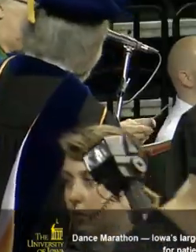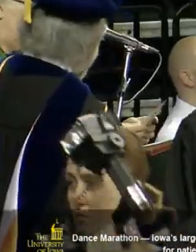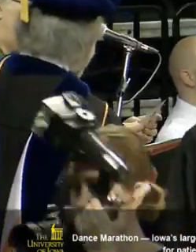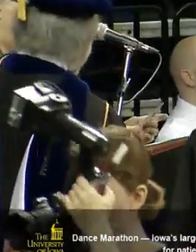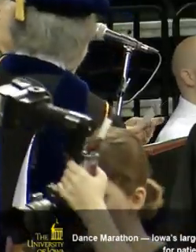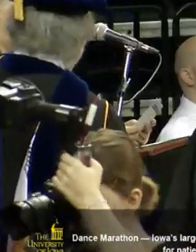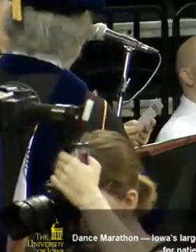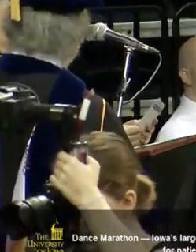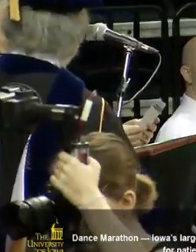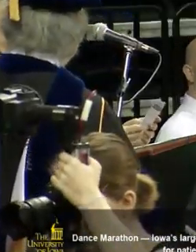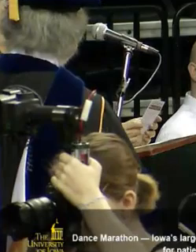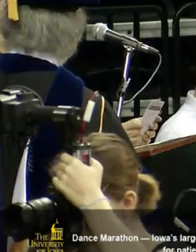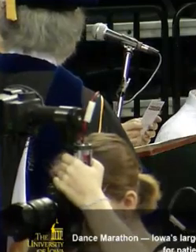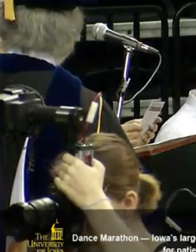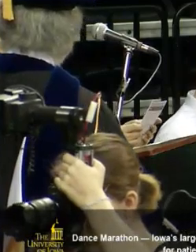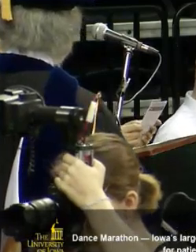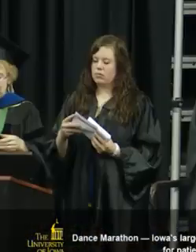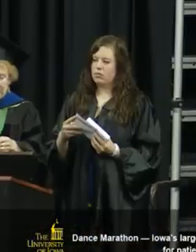Michael Hartberg.